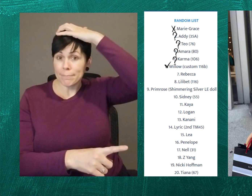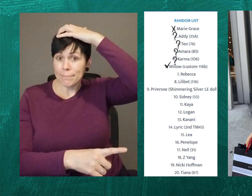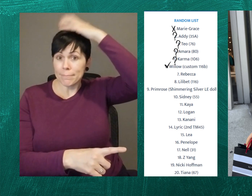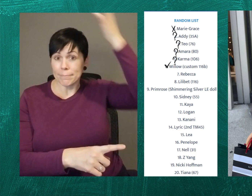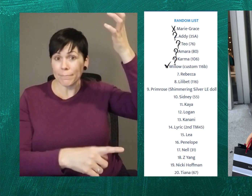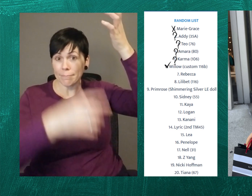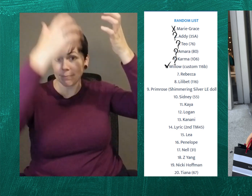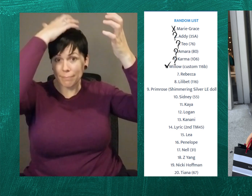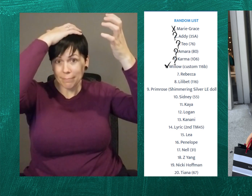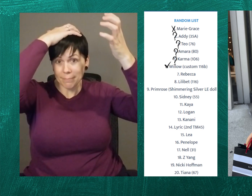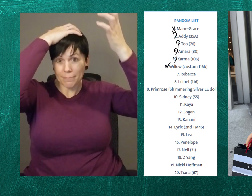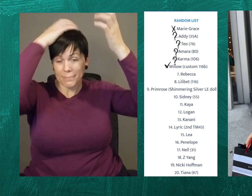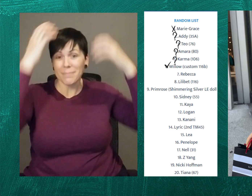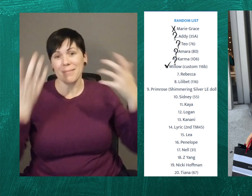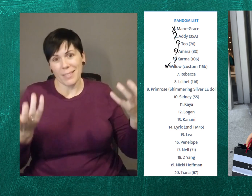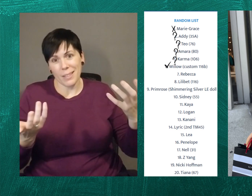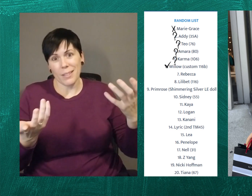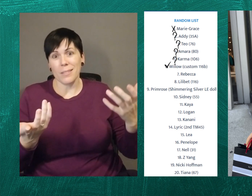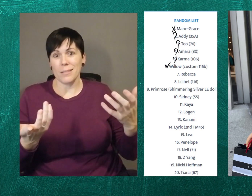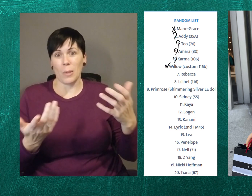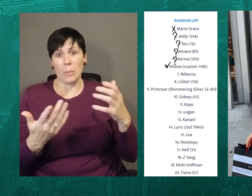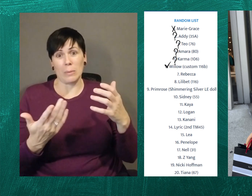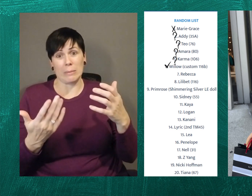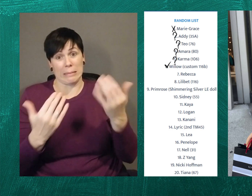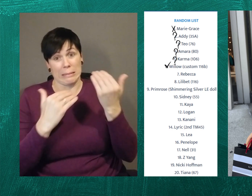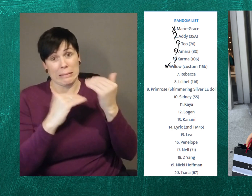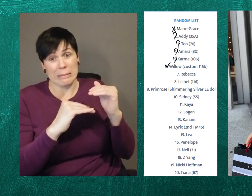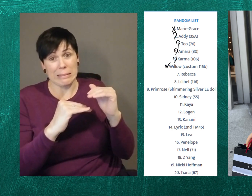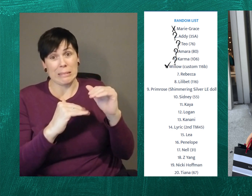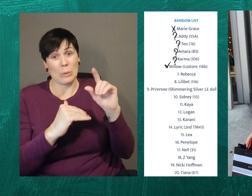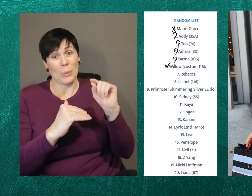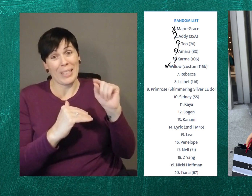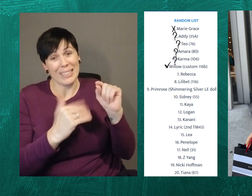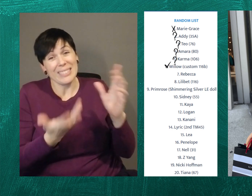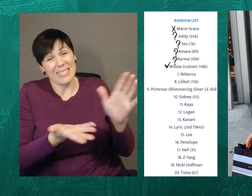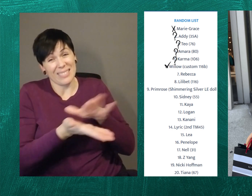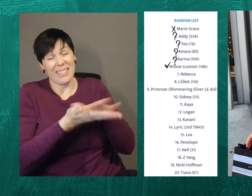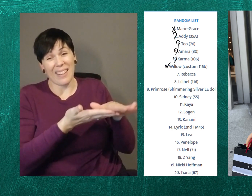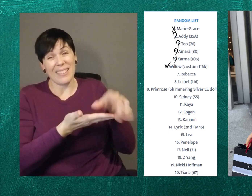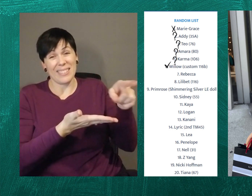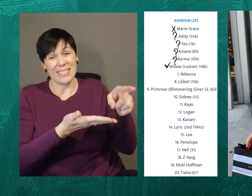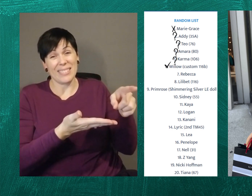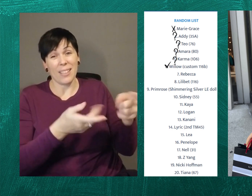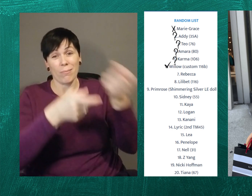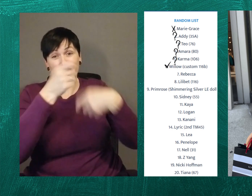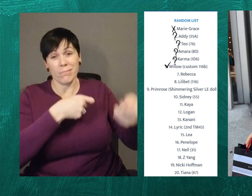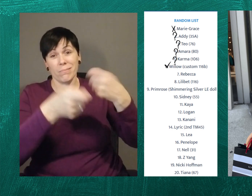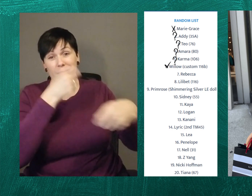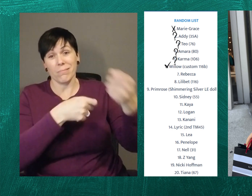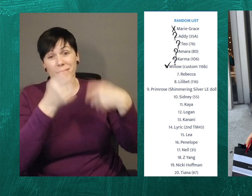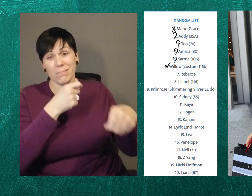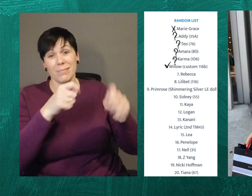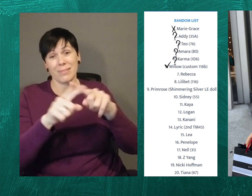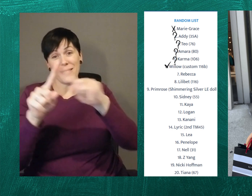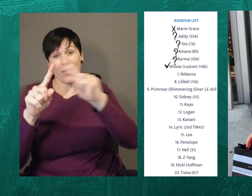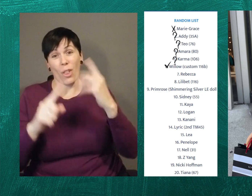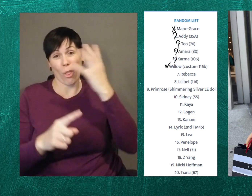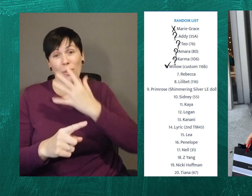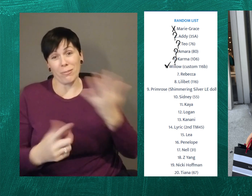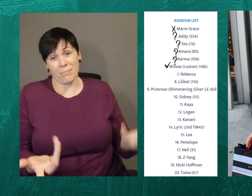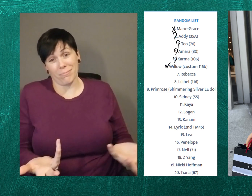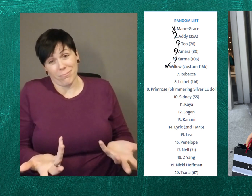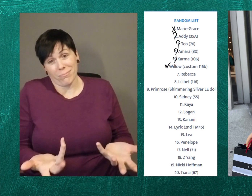if I were keeping top 20, that would be extra points for her because I could switch out her wig and get a lot more variety.